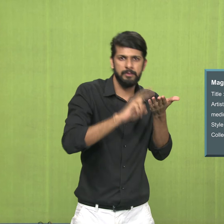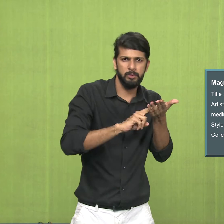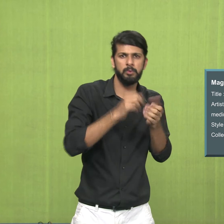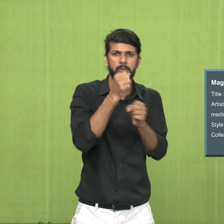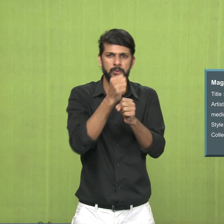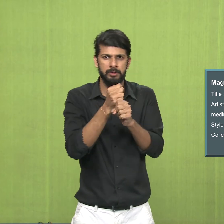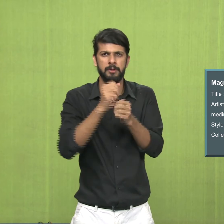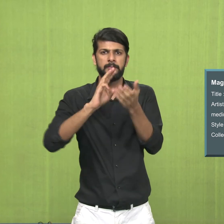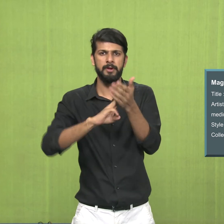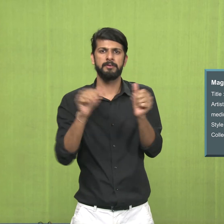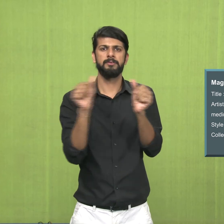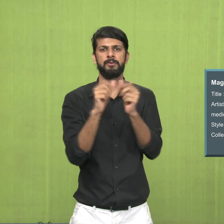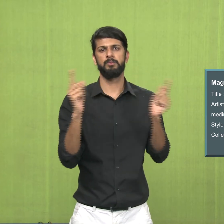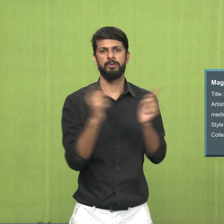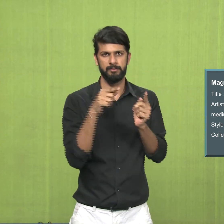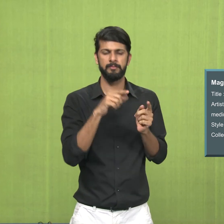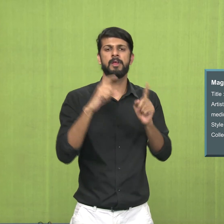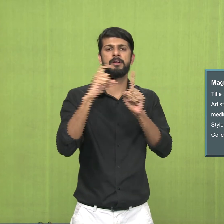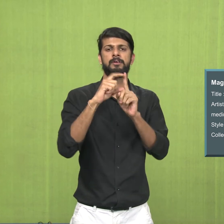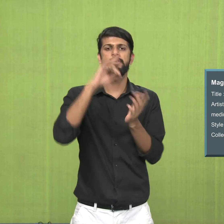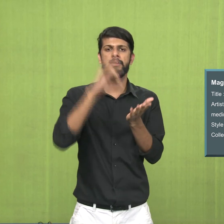at New Delhi, or the short form NGMA.